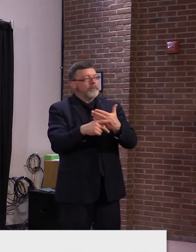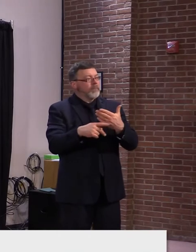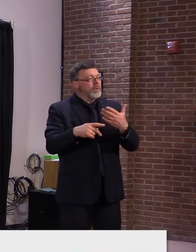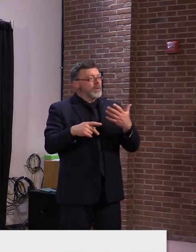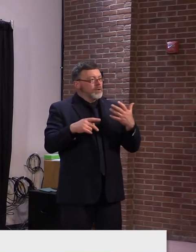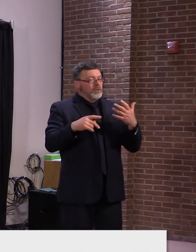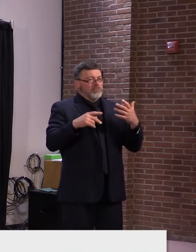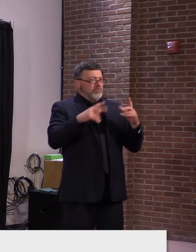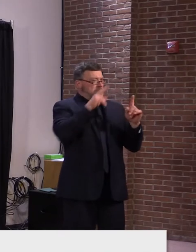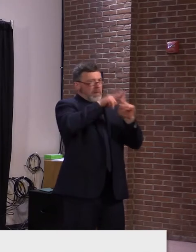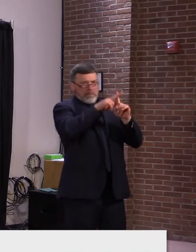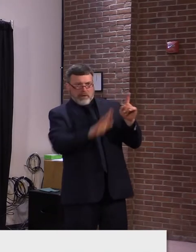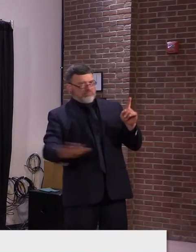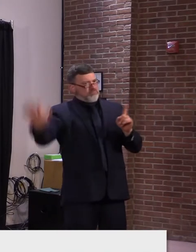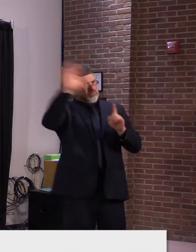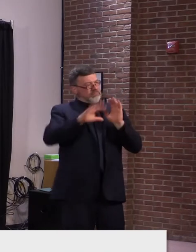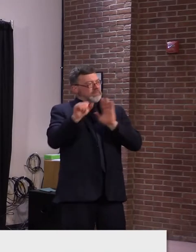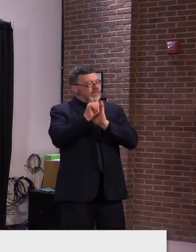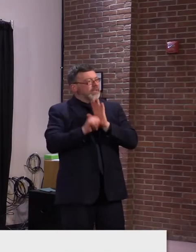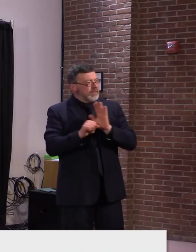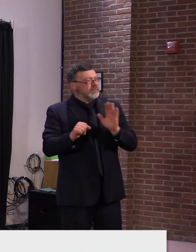happening throughout the state.